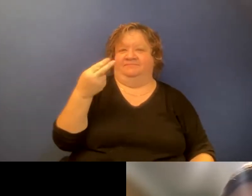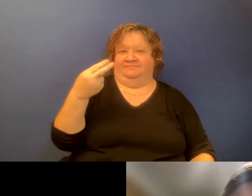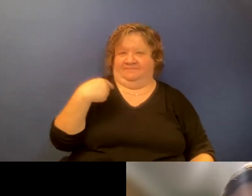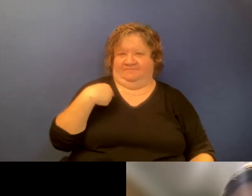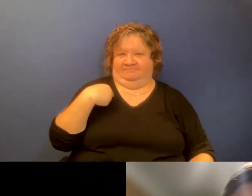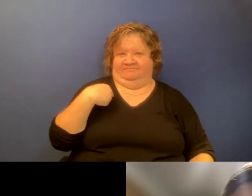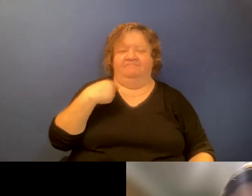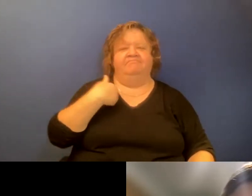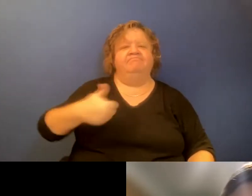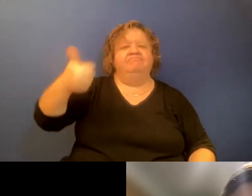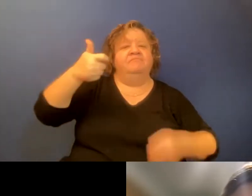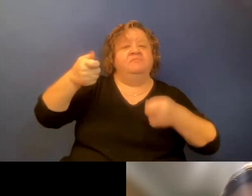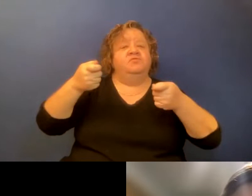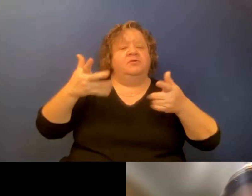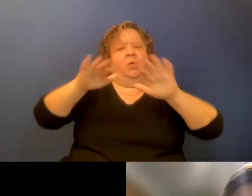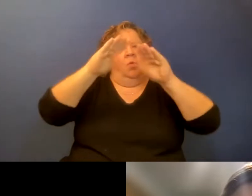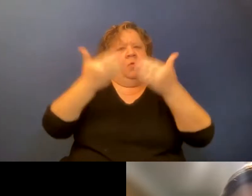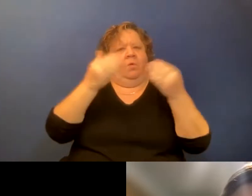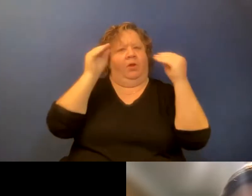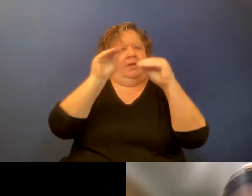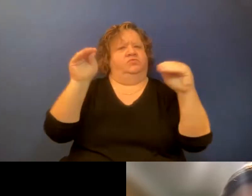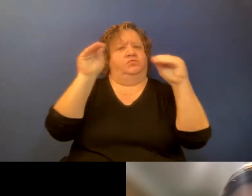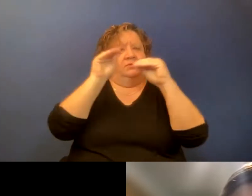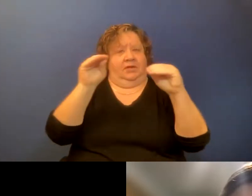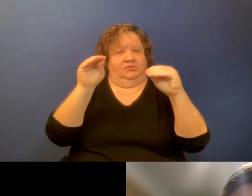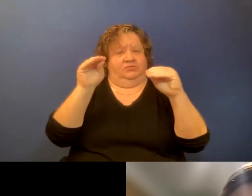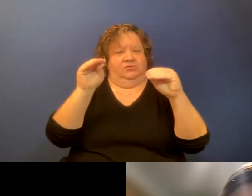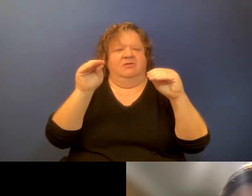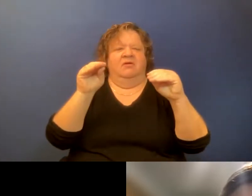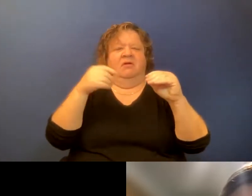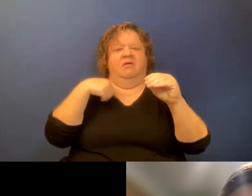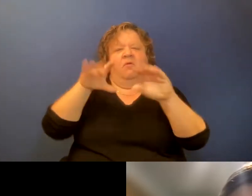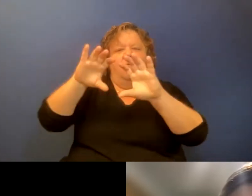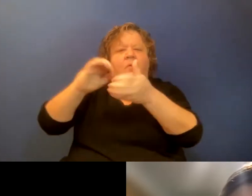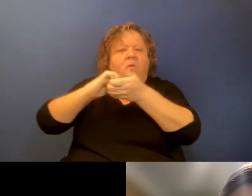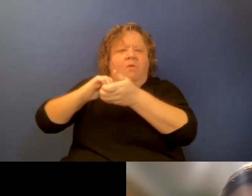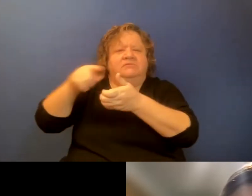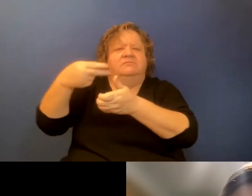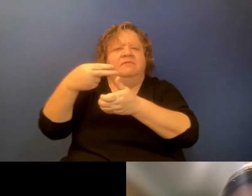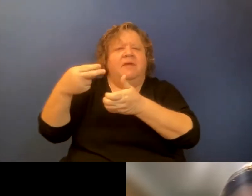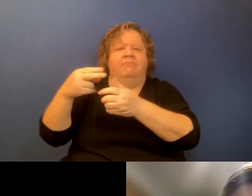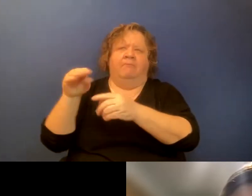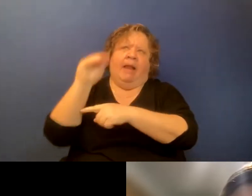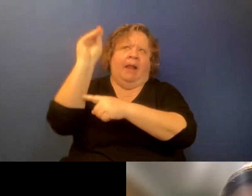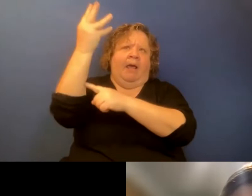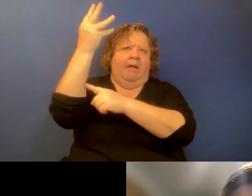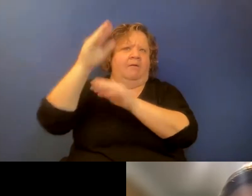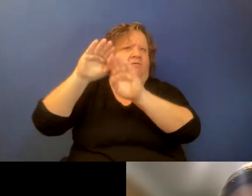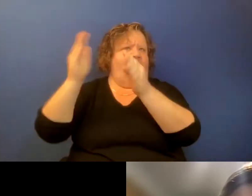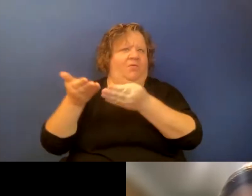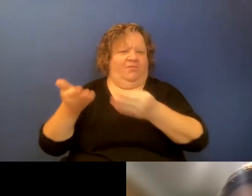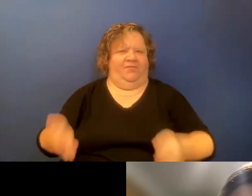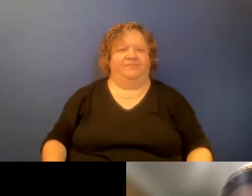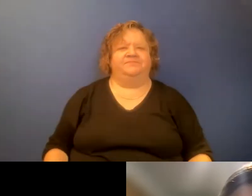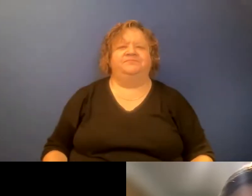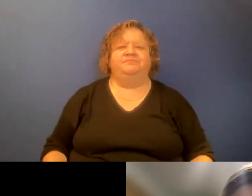a disability and development organization. And combating stigma and discrimination against children is really central to our